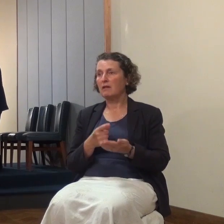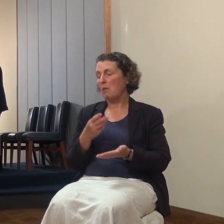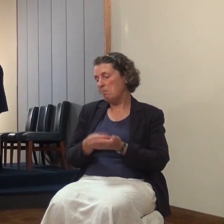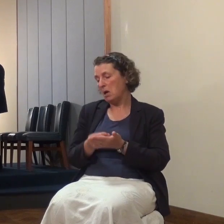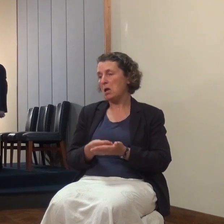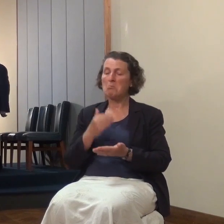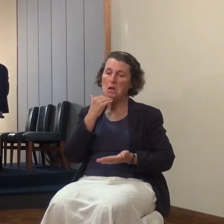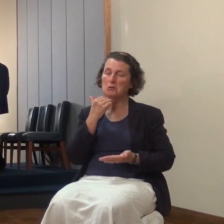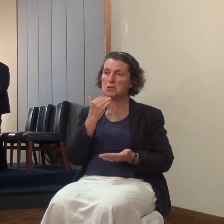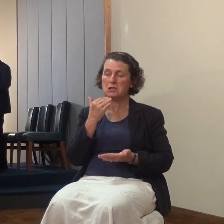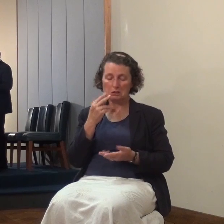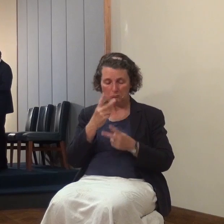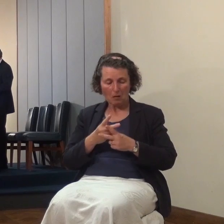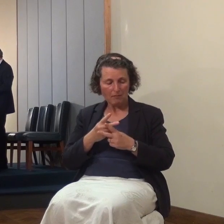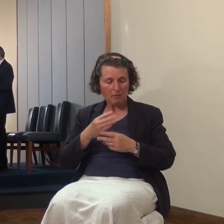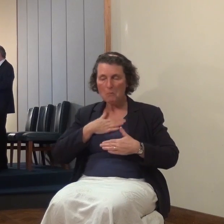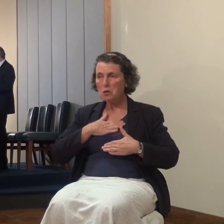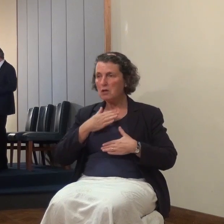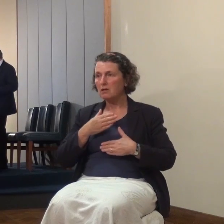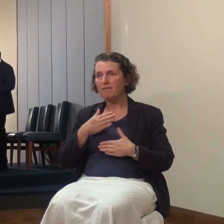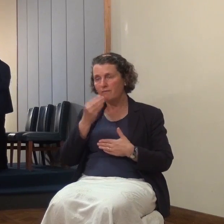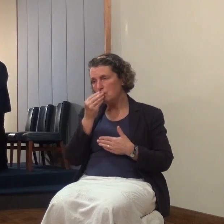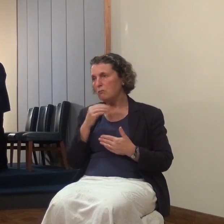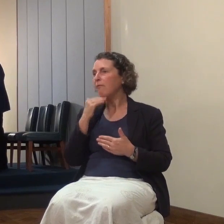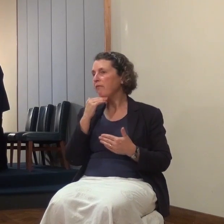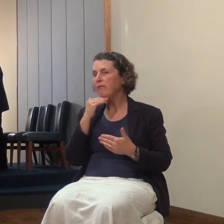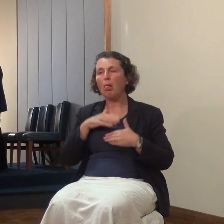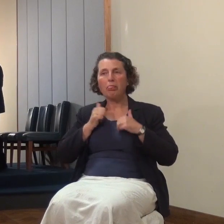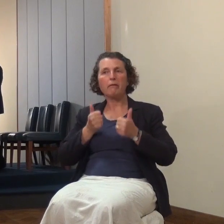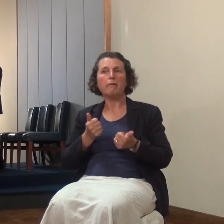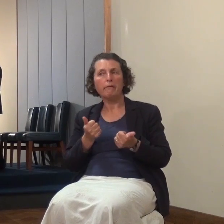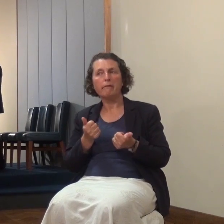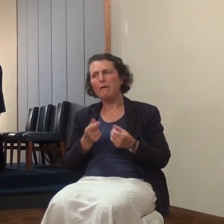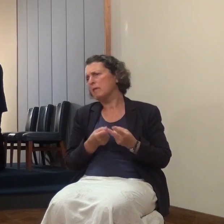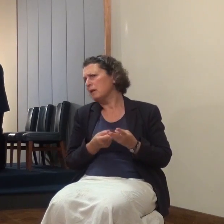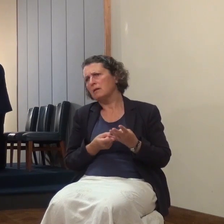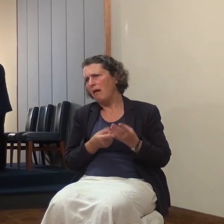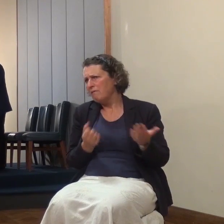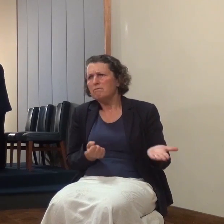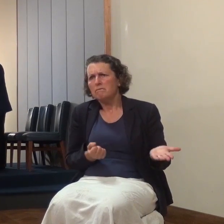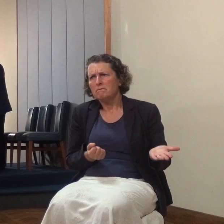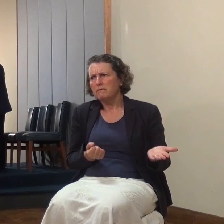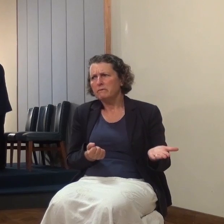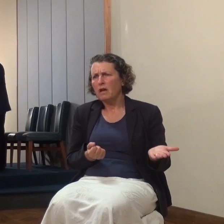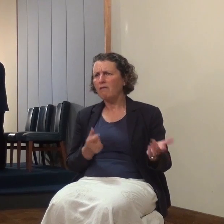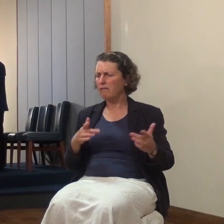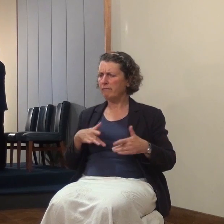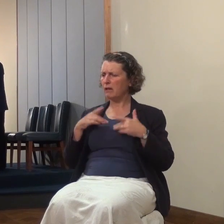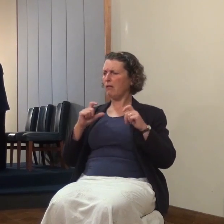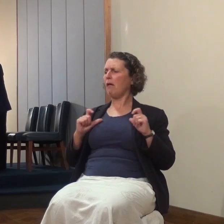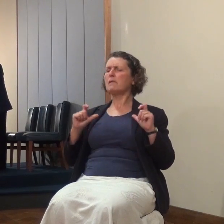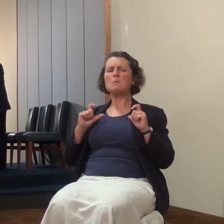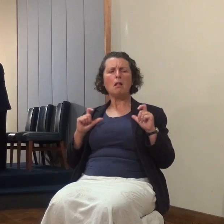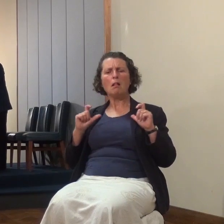look after our bodies more efficiently, defend us from our nation's enemies, educate us better, and so forth. Government